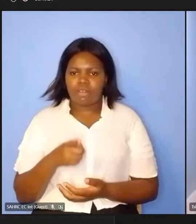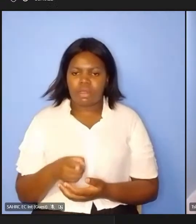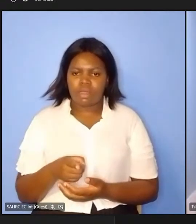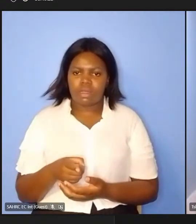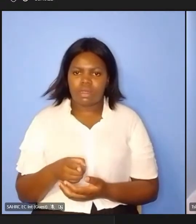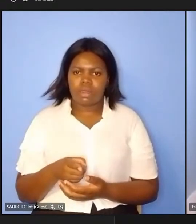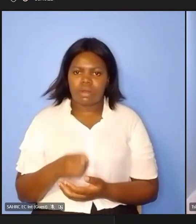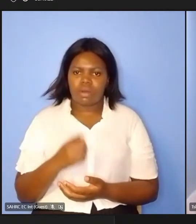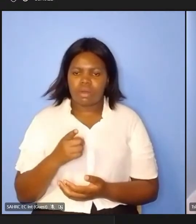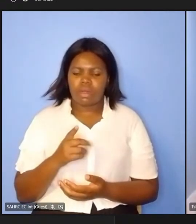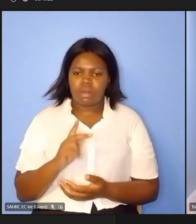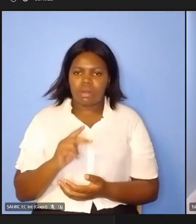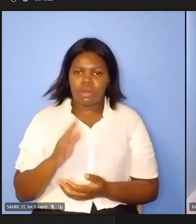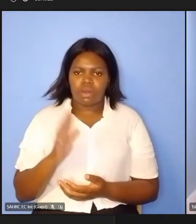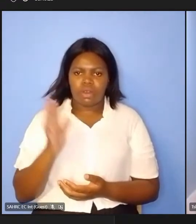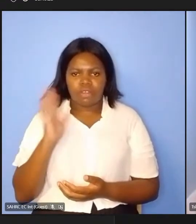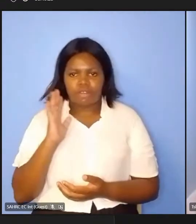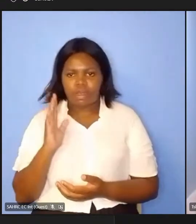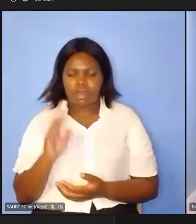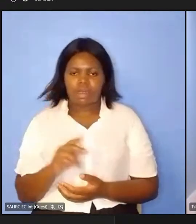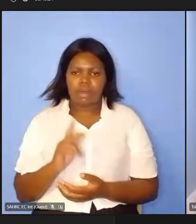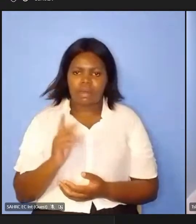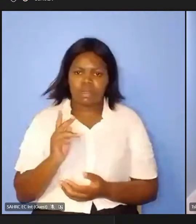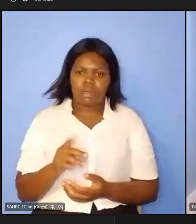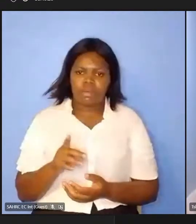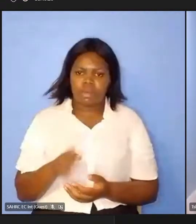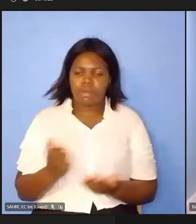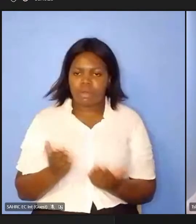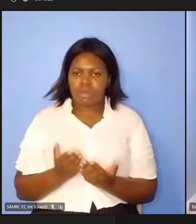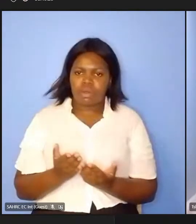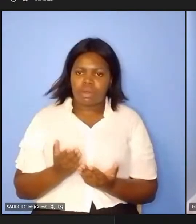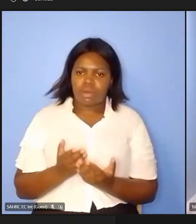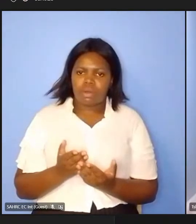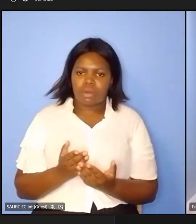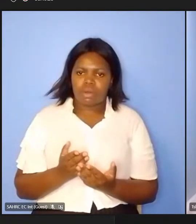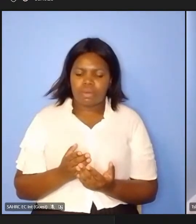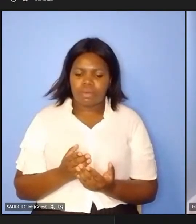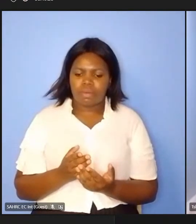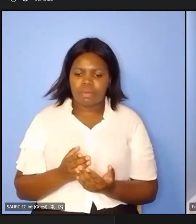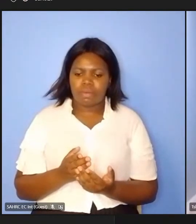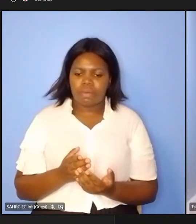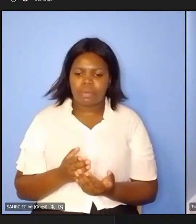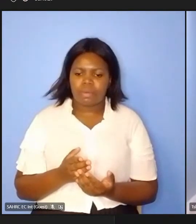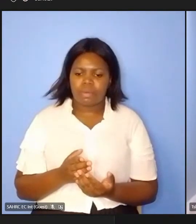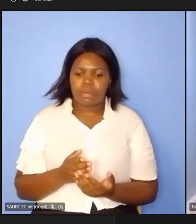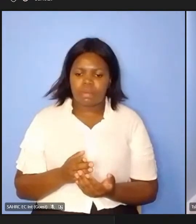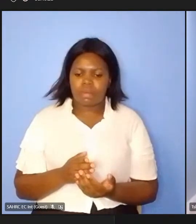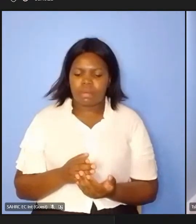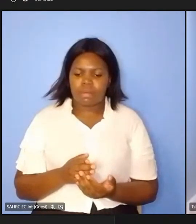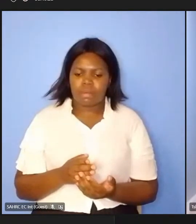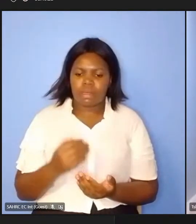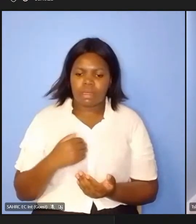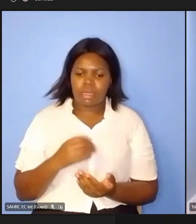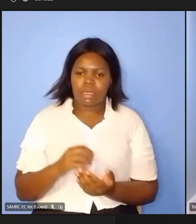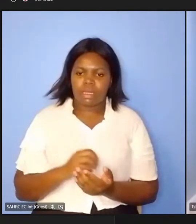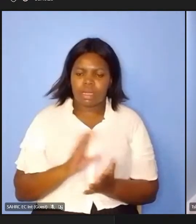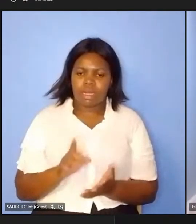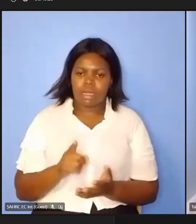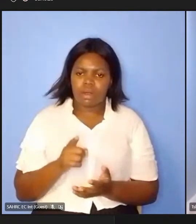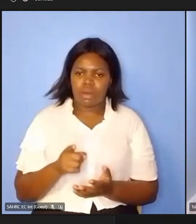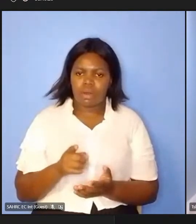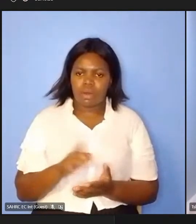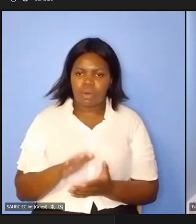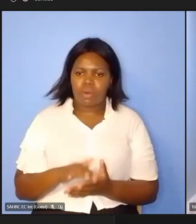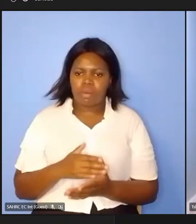experiences with the learners affected, because you were also very clear to say that the well-being of